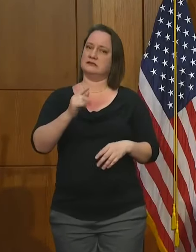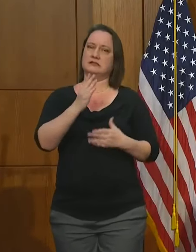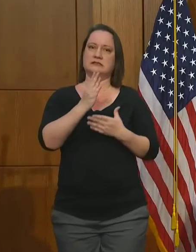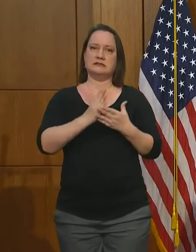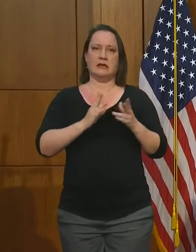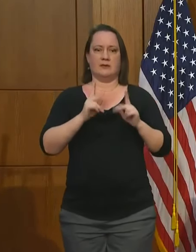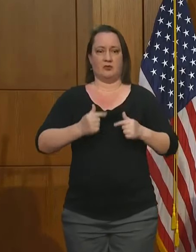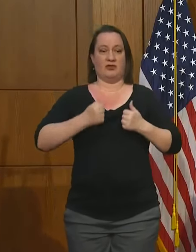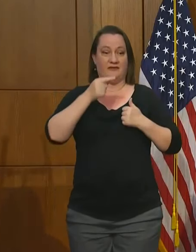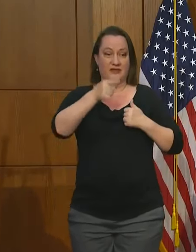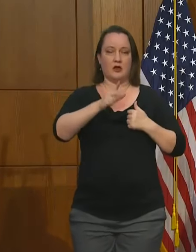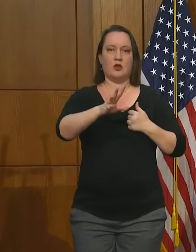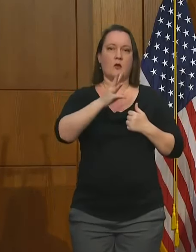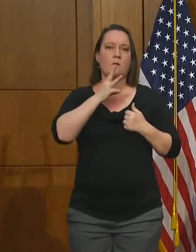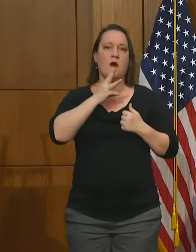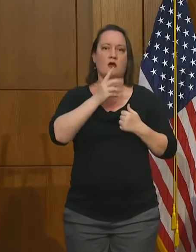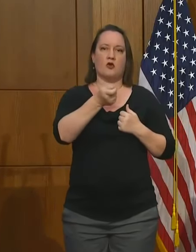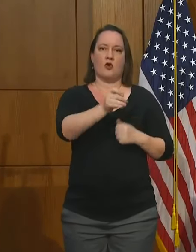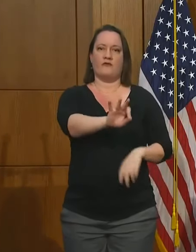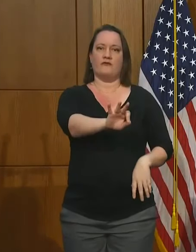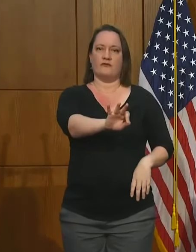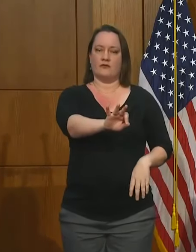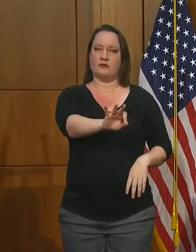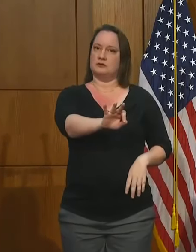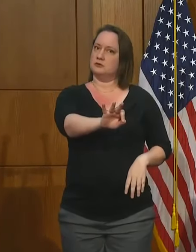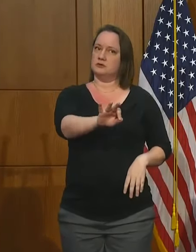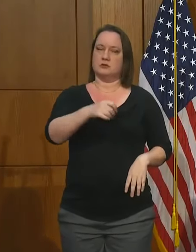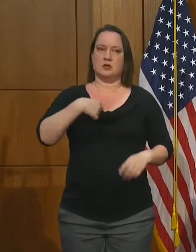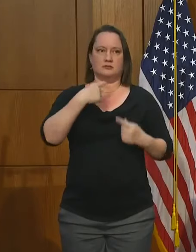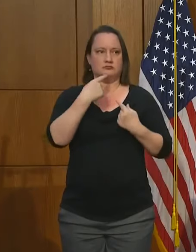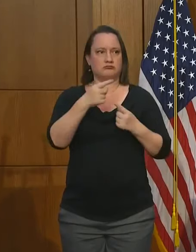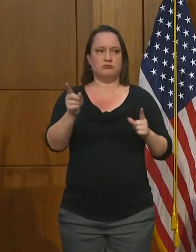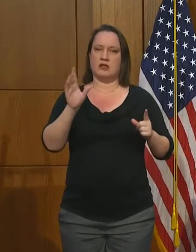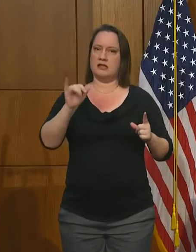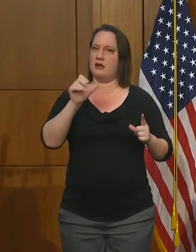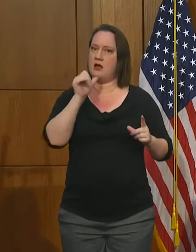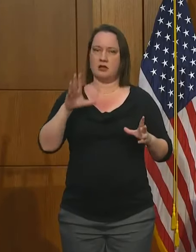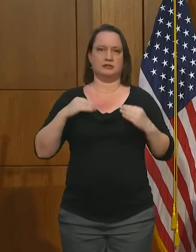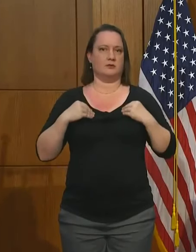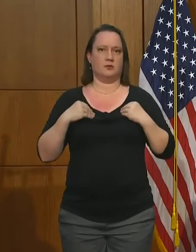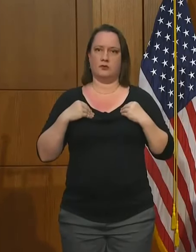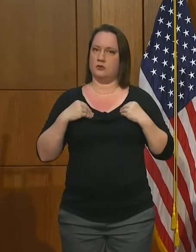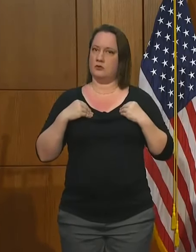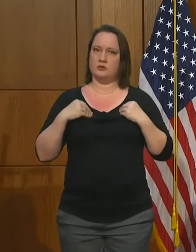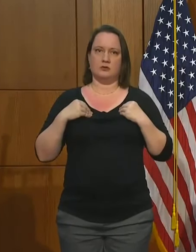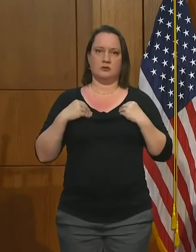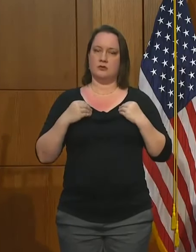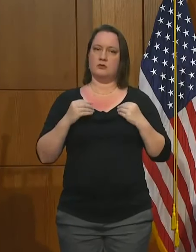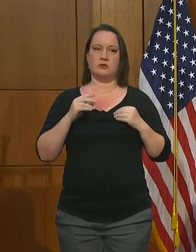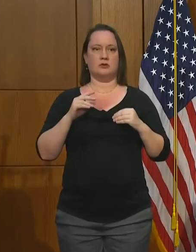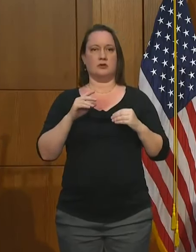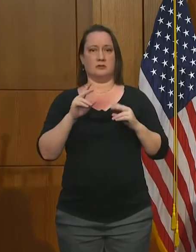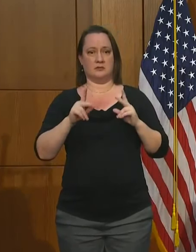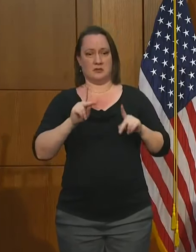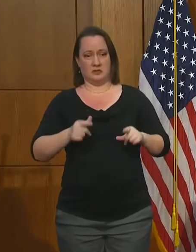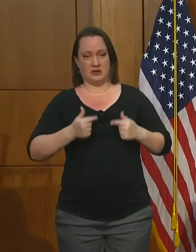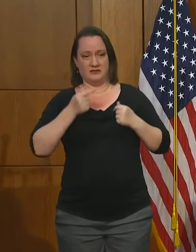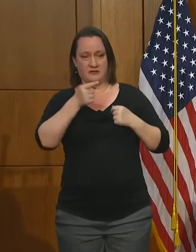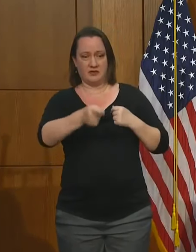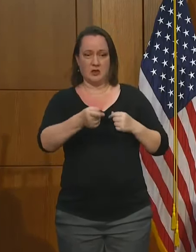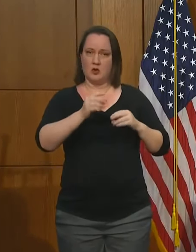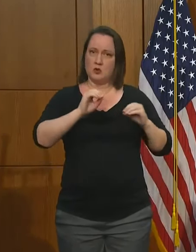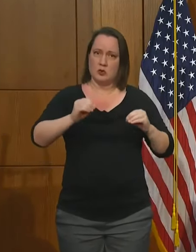been shut off. I said then that it is unacceptable to have residents without access to running water